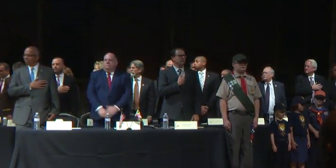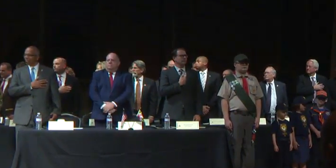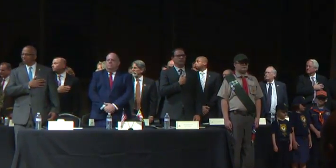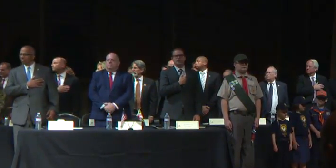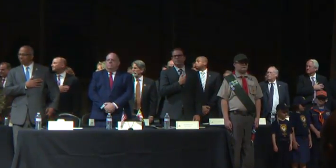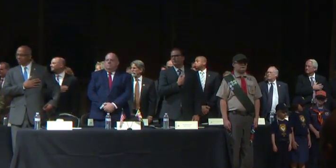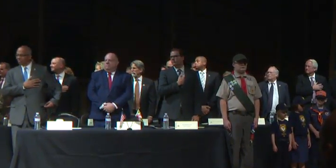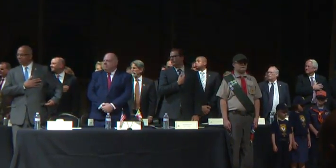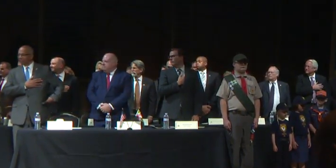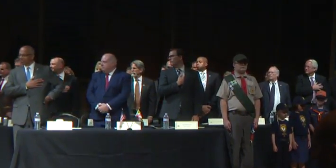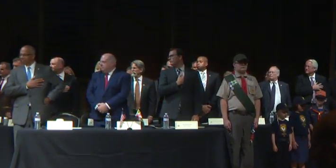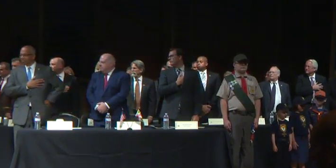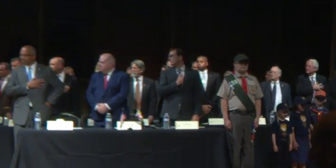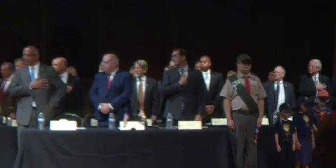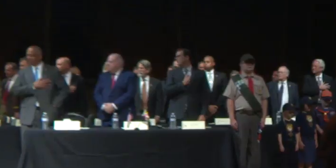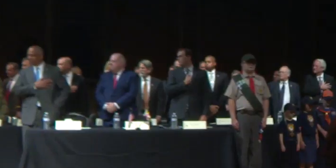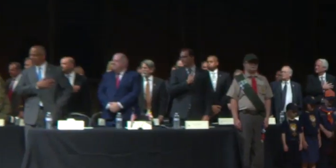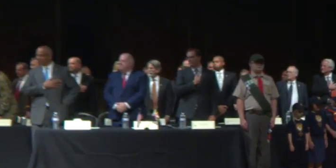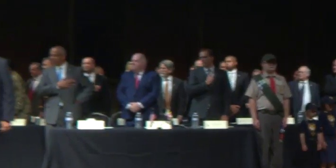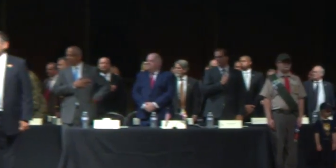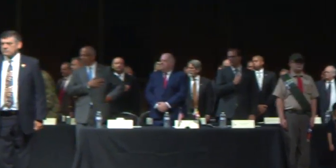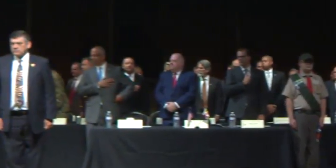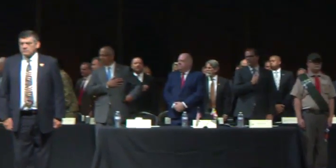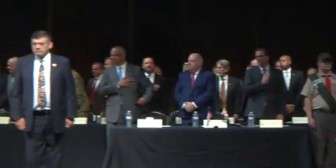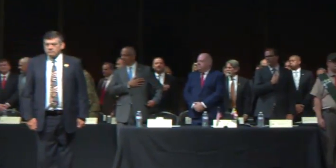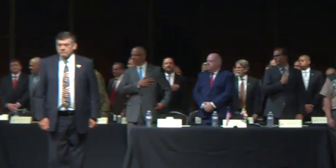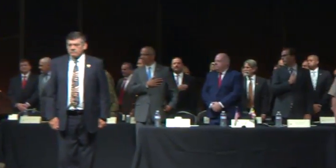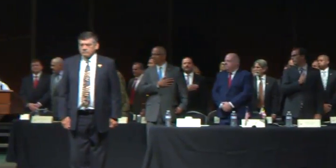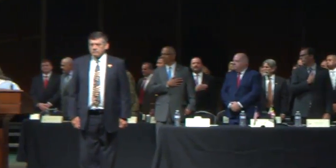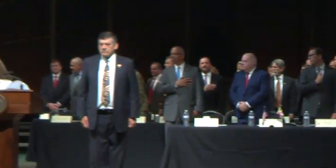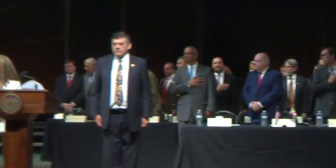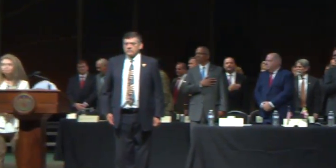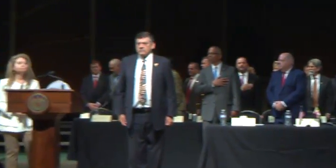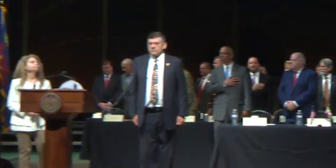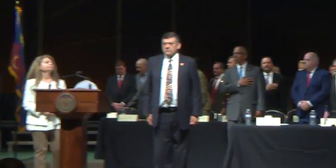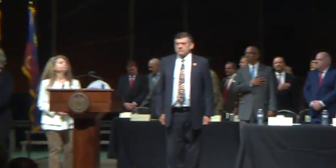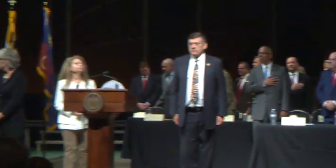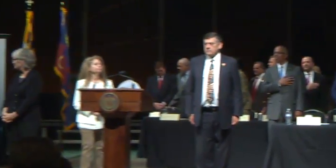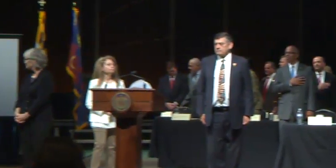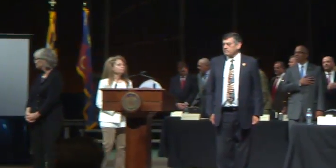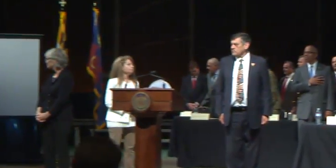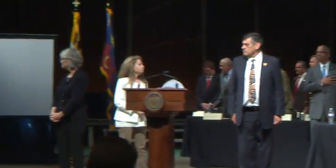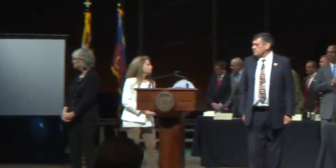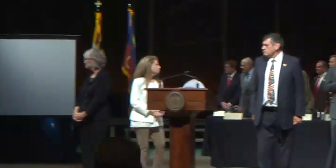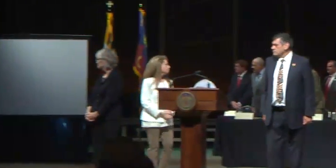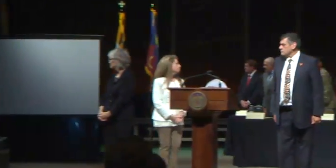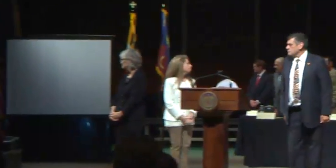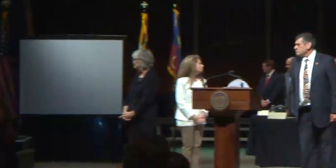Sheriff's Office Honor Guard Team. Color forward.